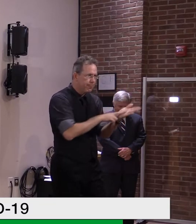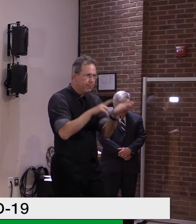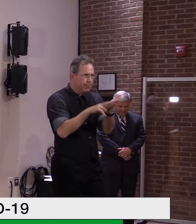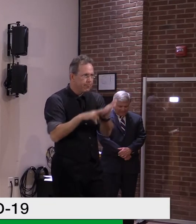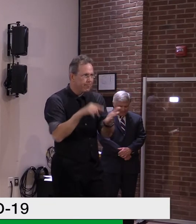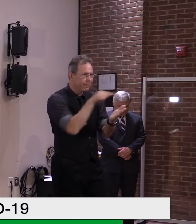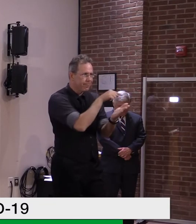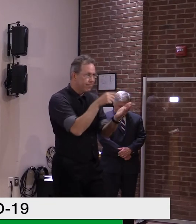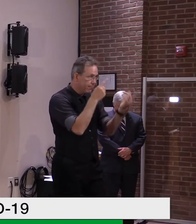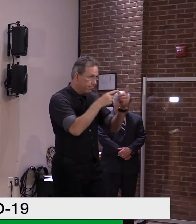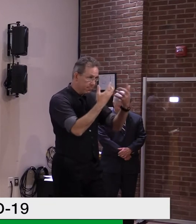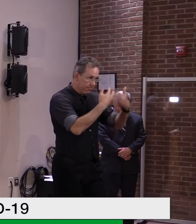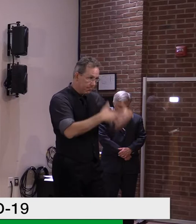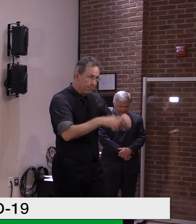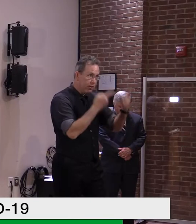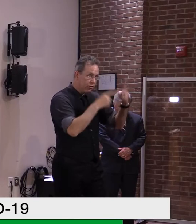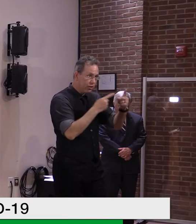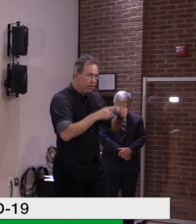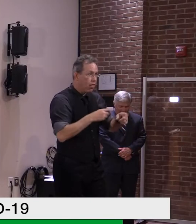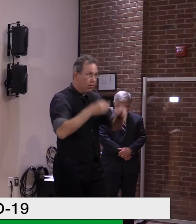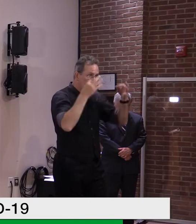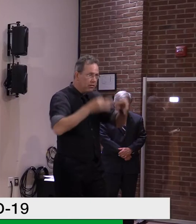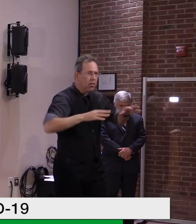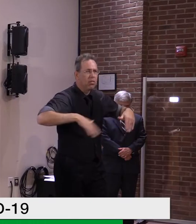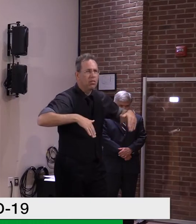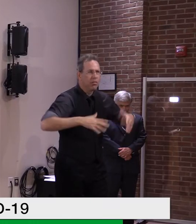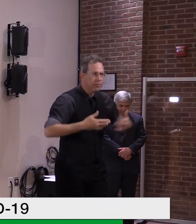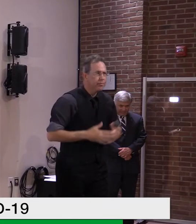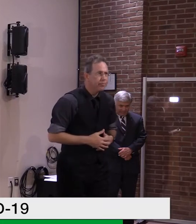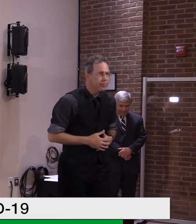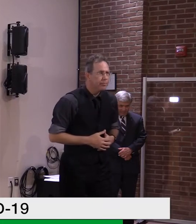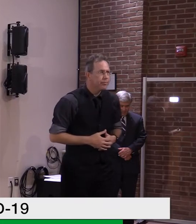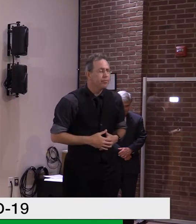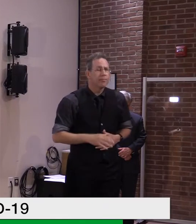that. All right, great. Thanks. That's all I have. Thank you.